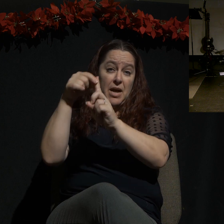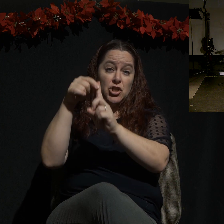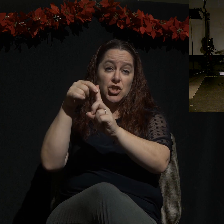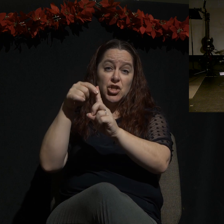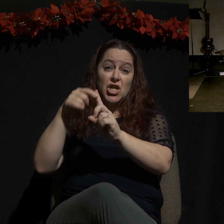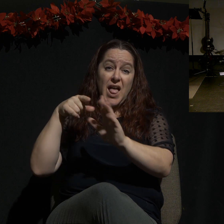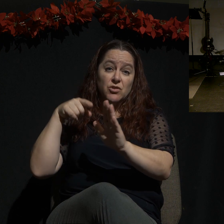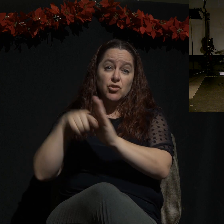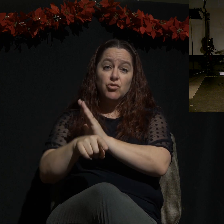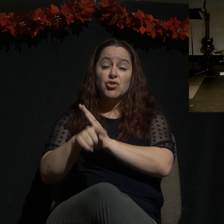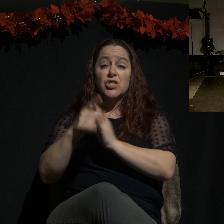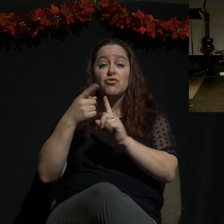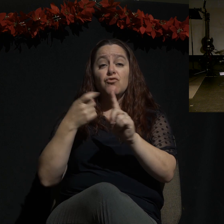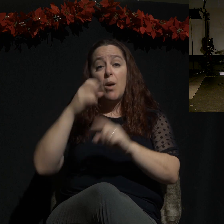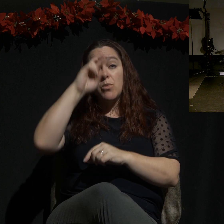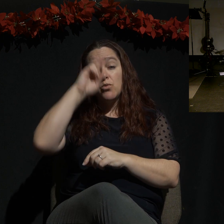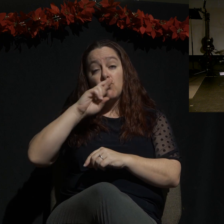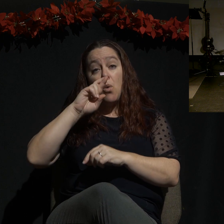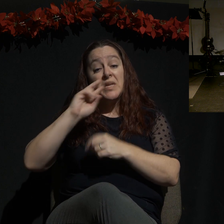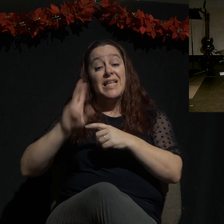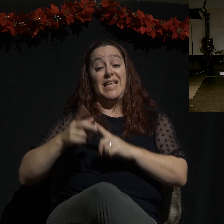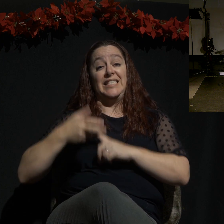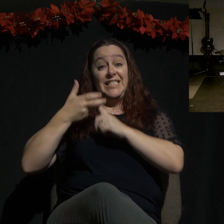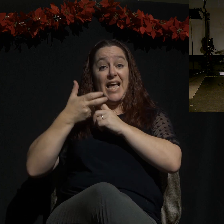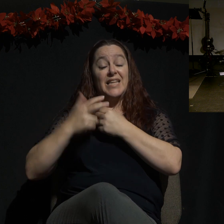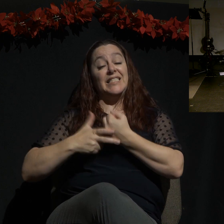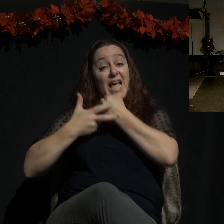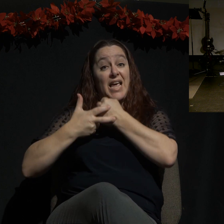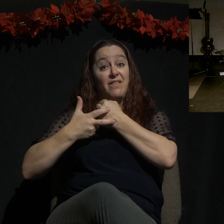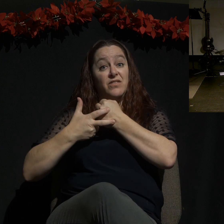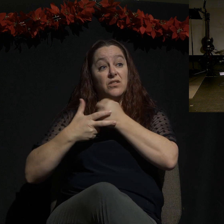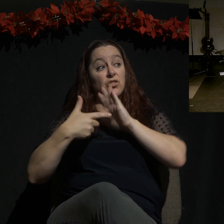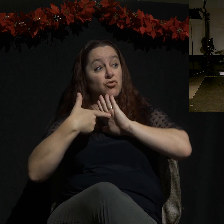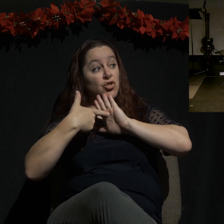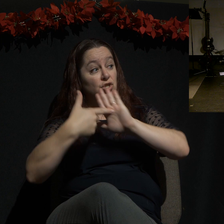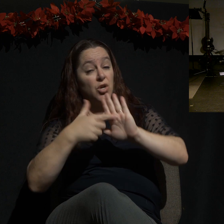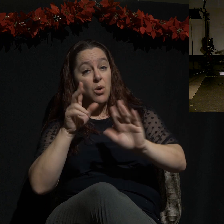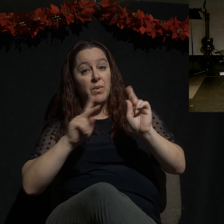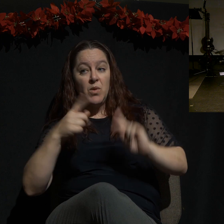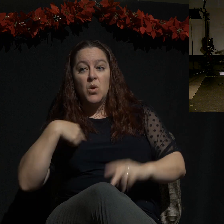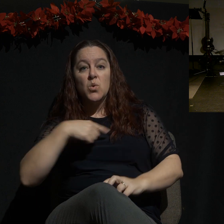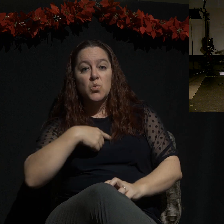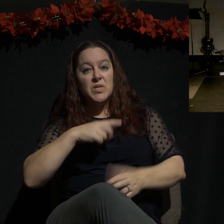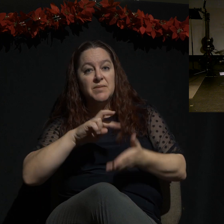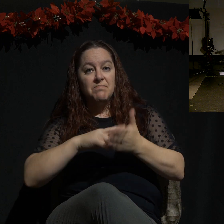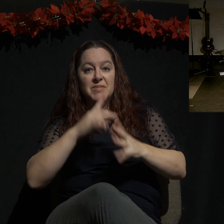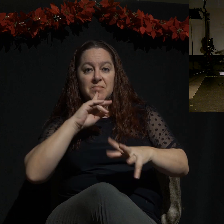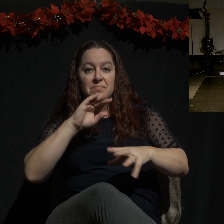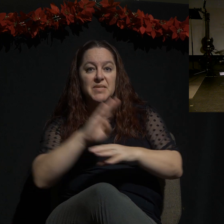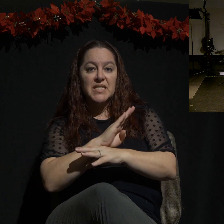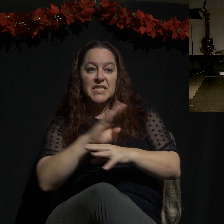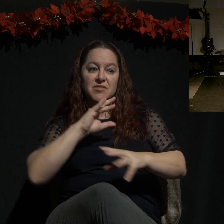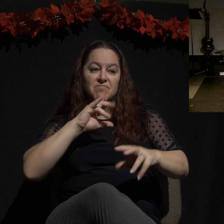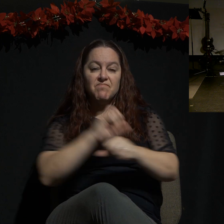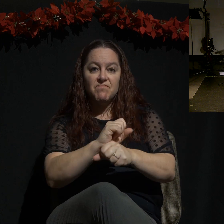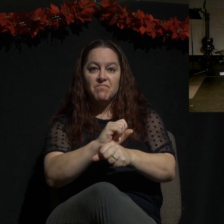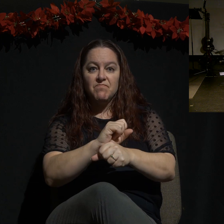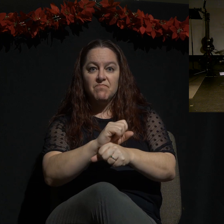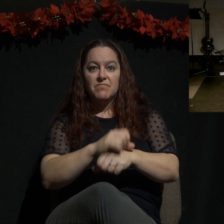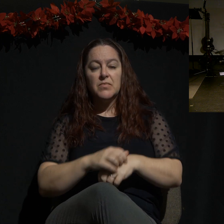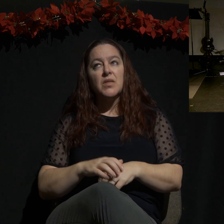execution that the Romans saved to show people we mean business. This was